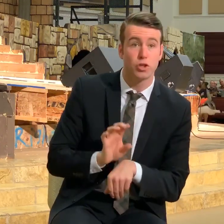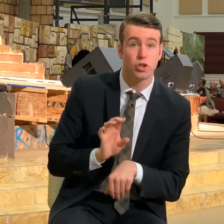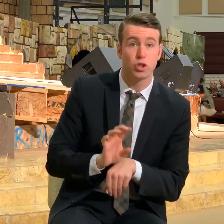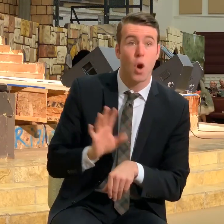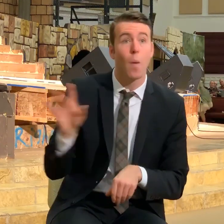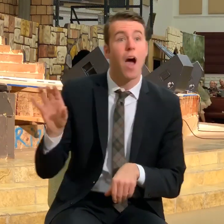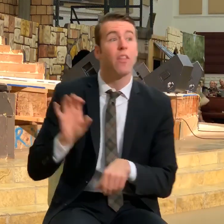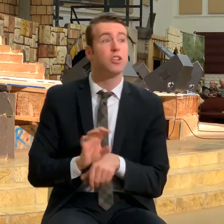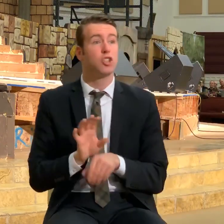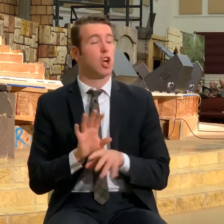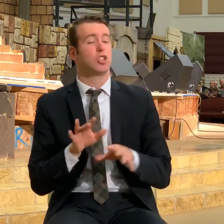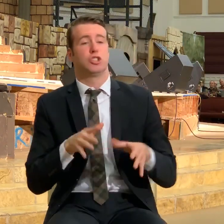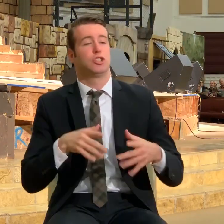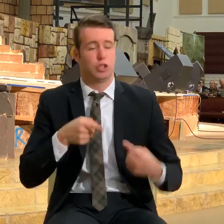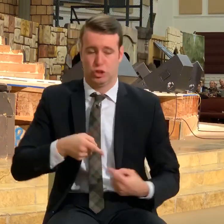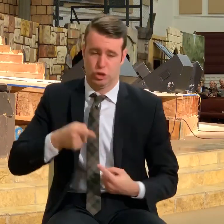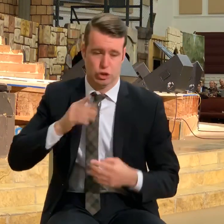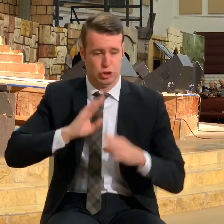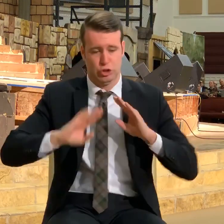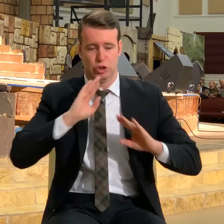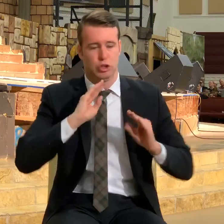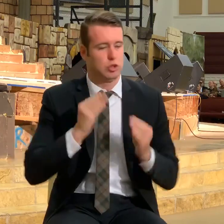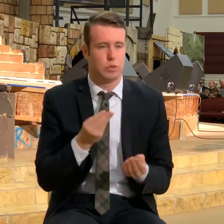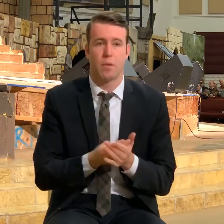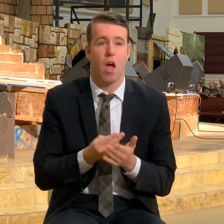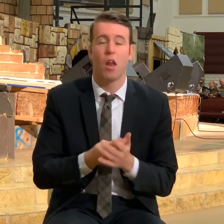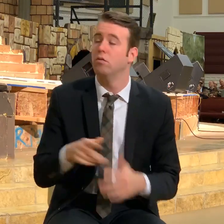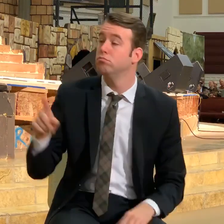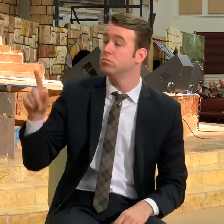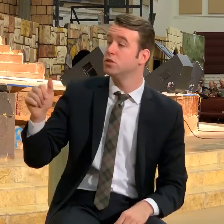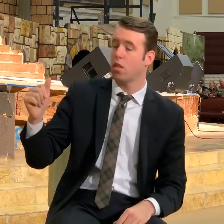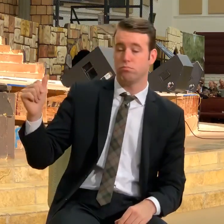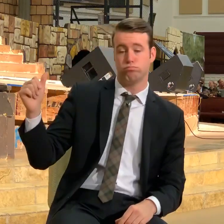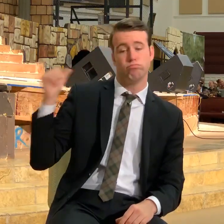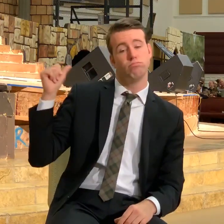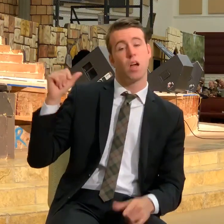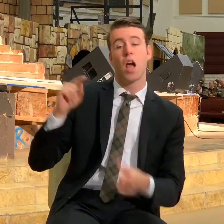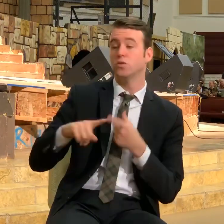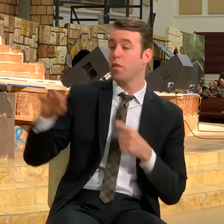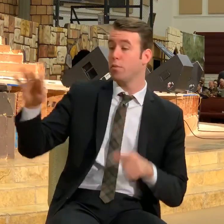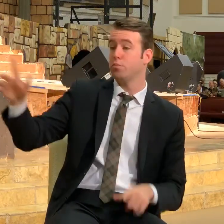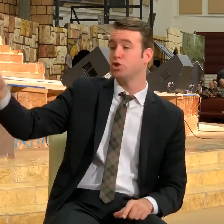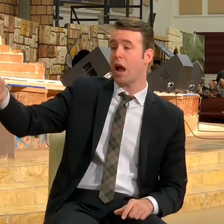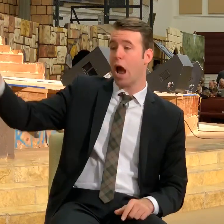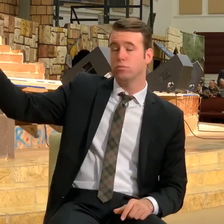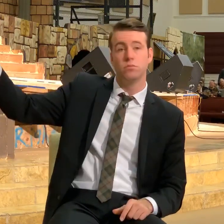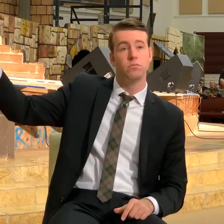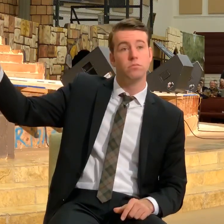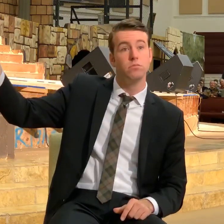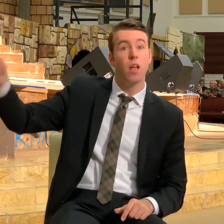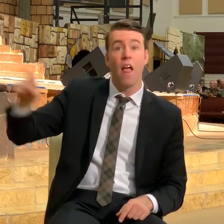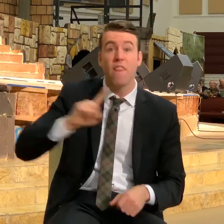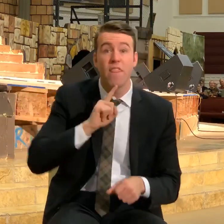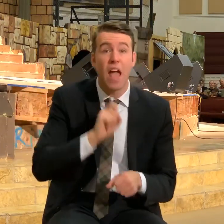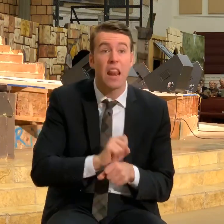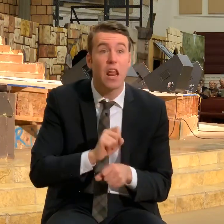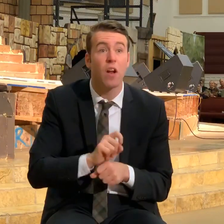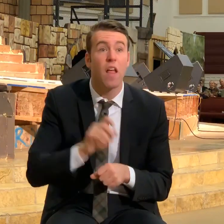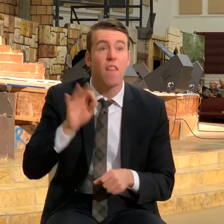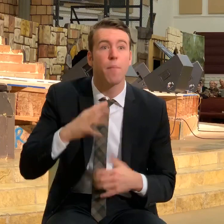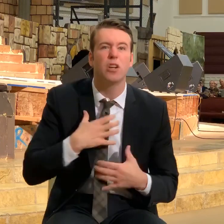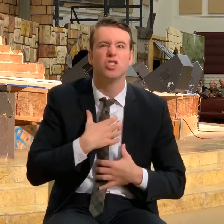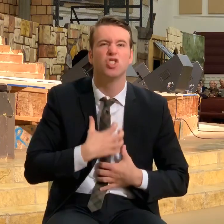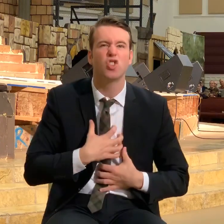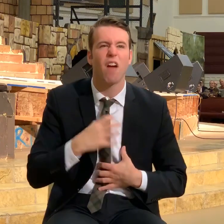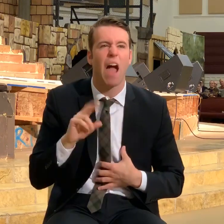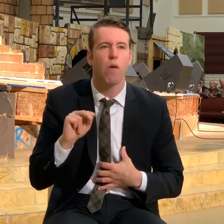that the church wouldn't function. And they said, we're not going to give any more money until that preacher gets out of here. They literally starved the preacher